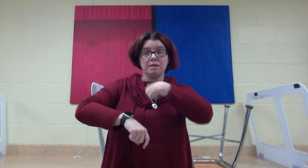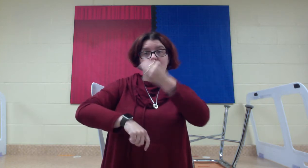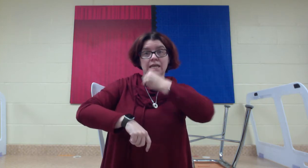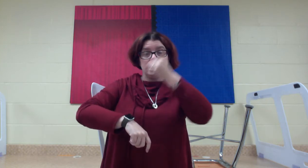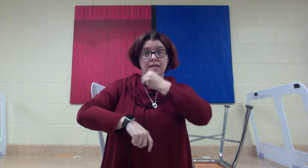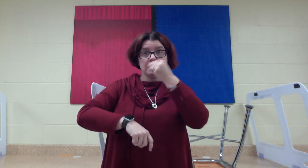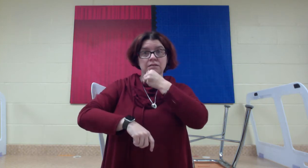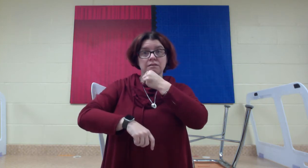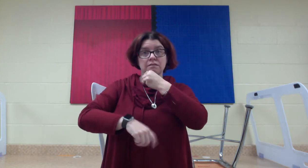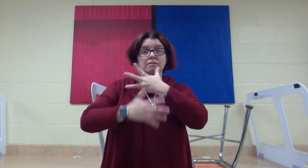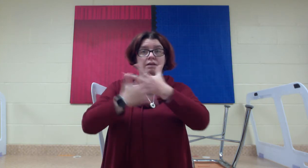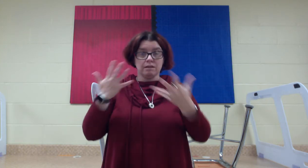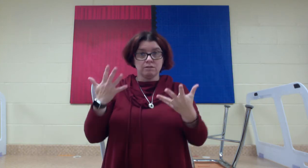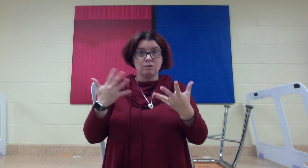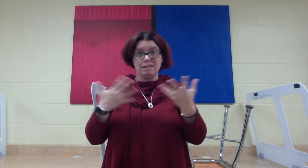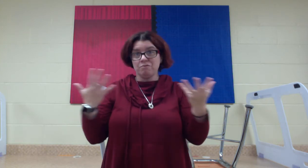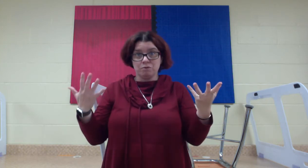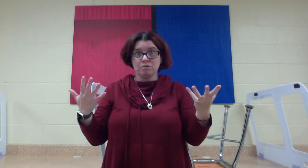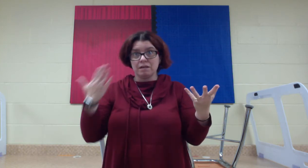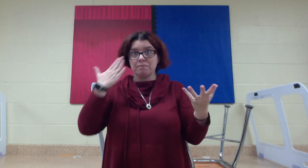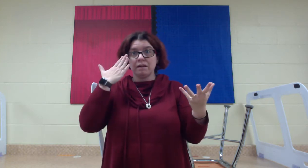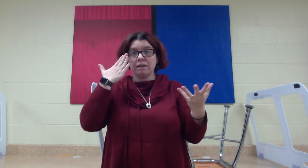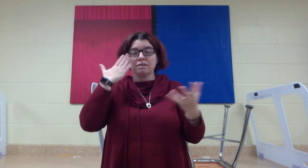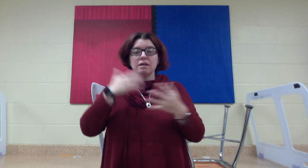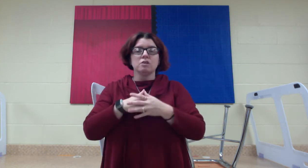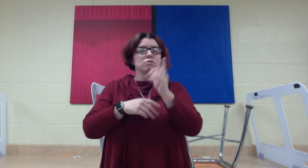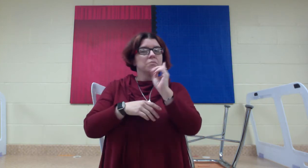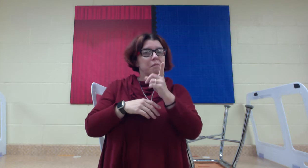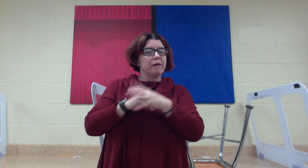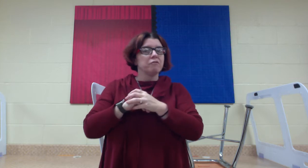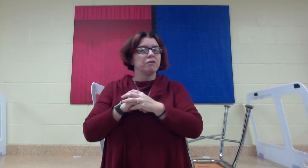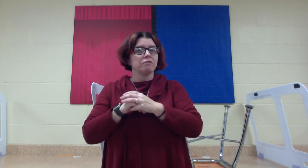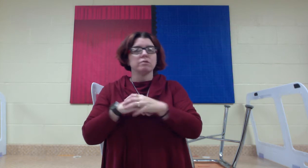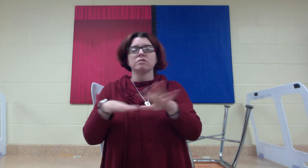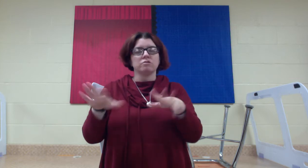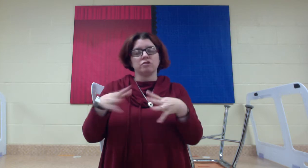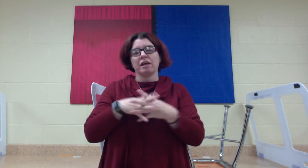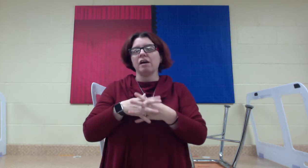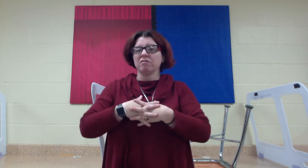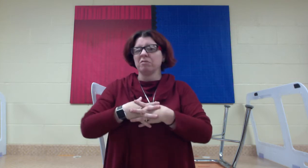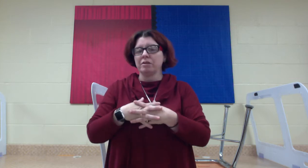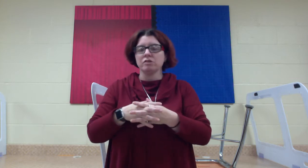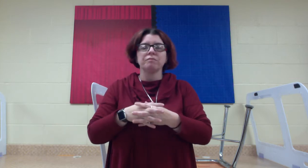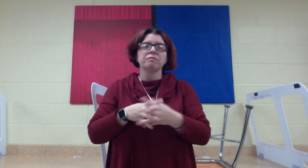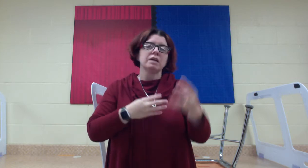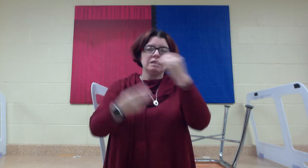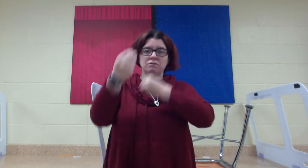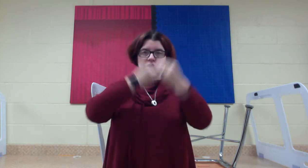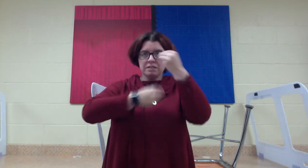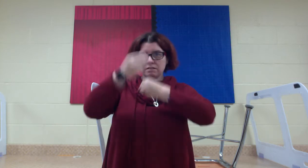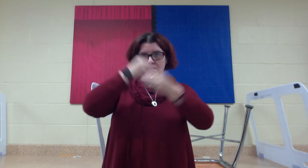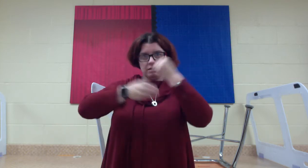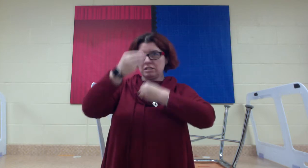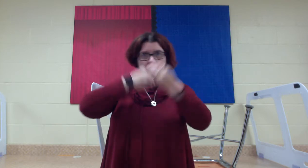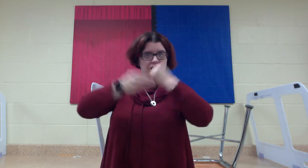me, eat. So eat and food are the same things. So remember that for F words. JK, I'll remind you. Feast is to